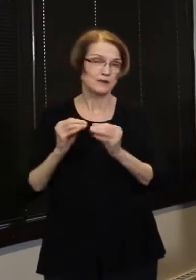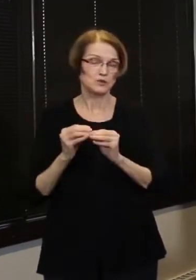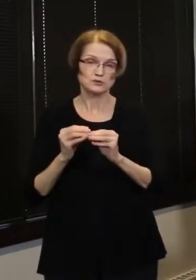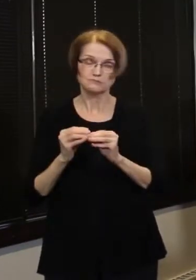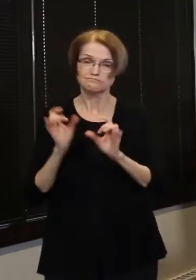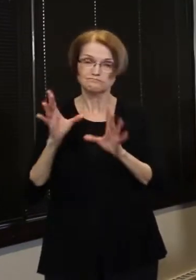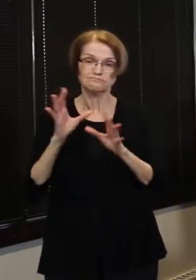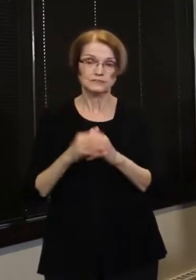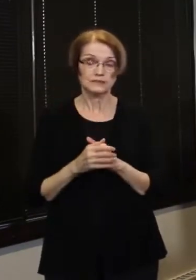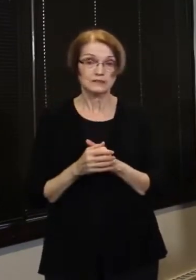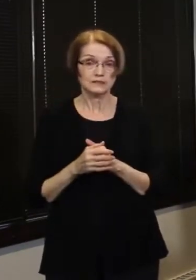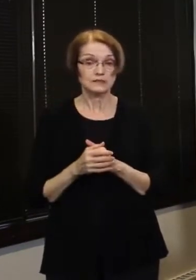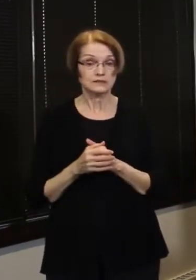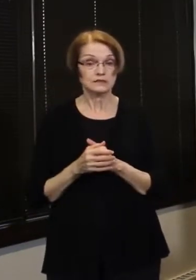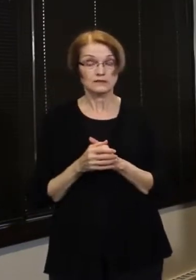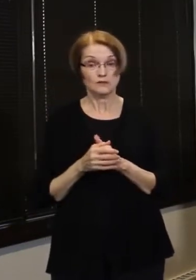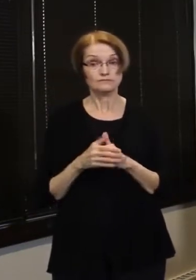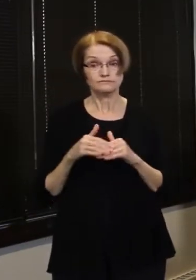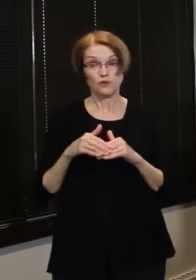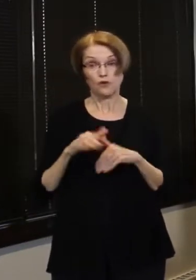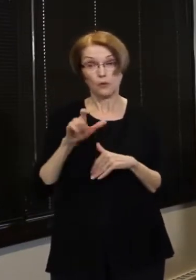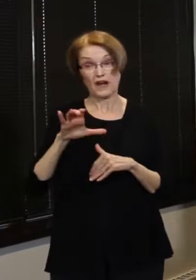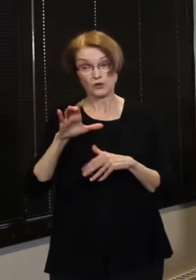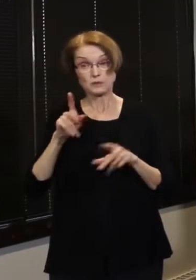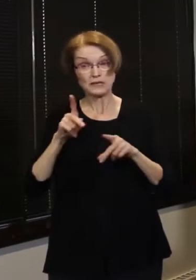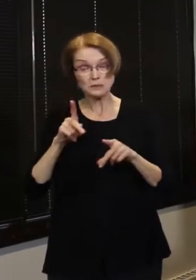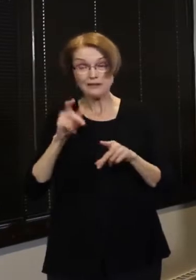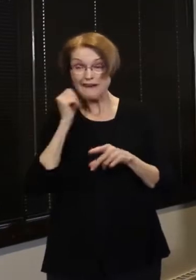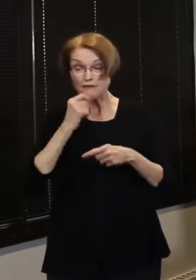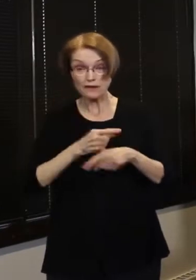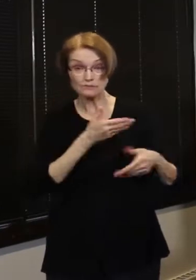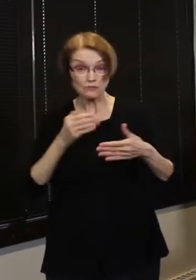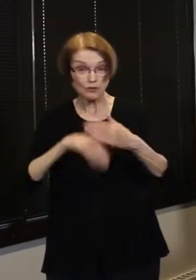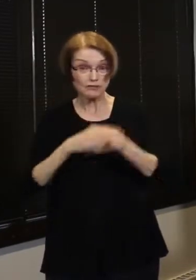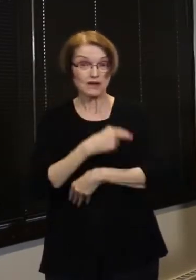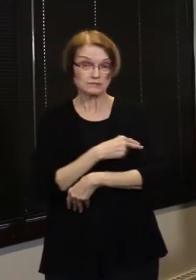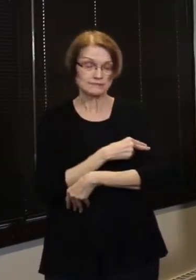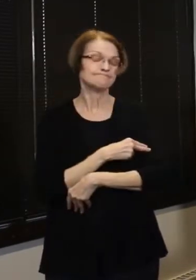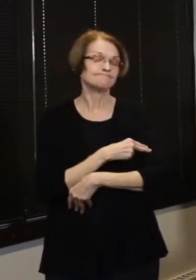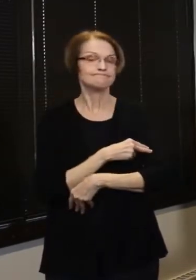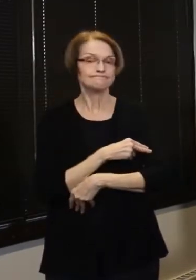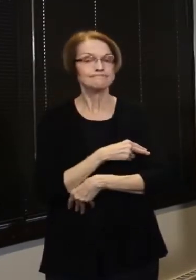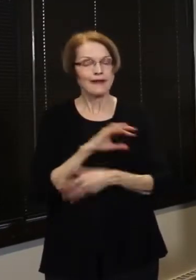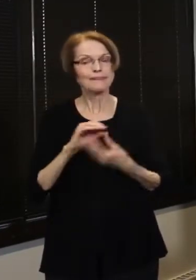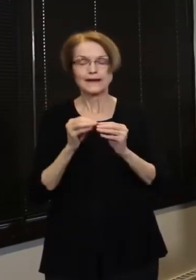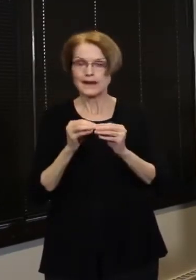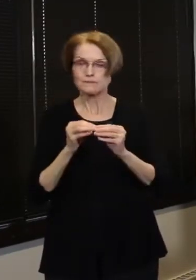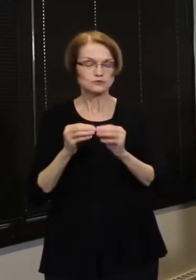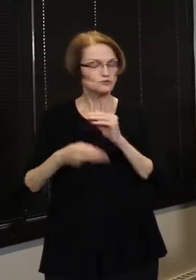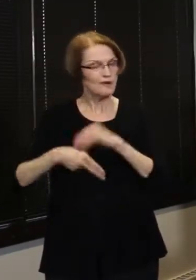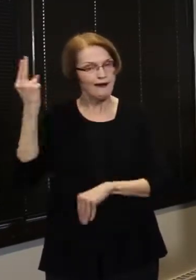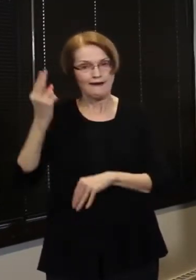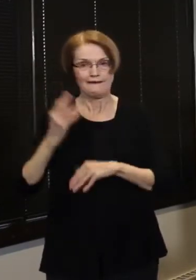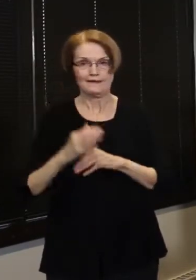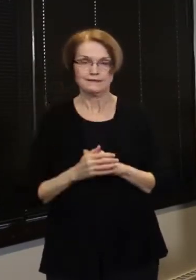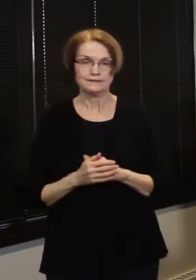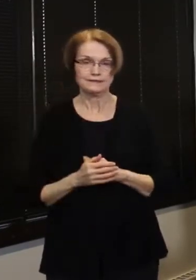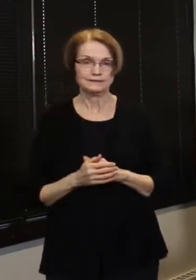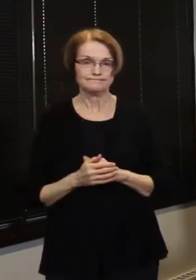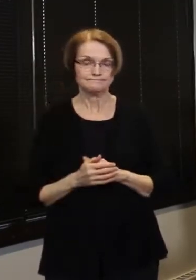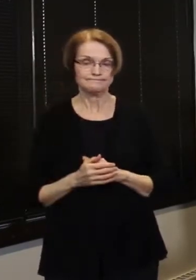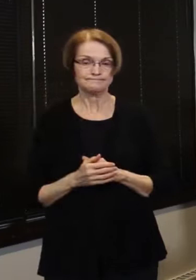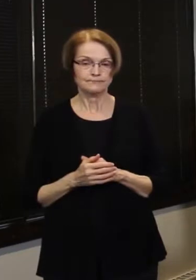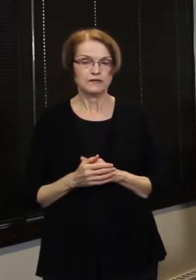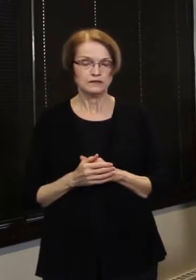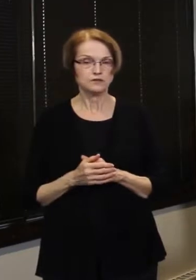And anytime we're still reporting over 100 admissions a day, still those numbers are much too high. So